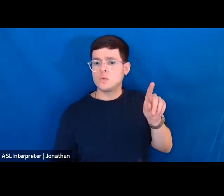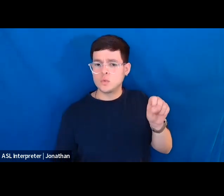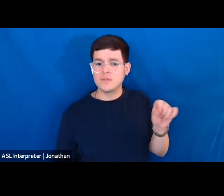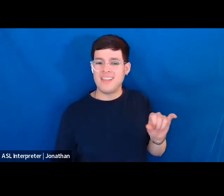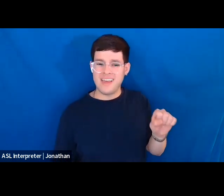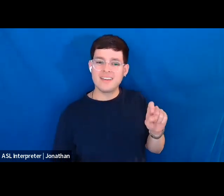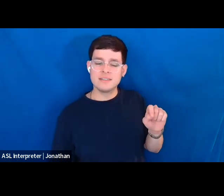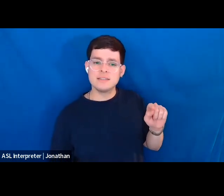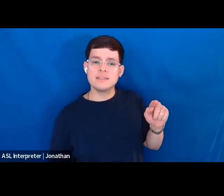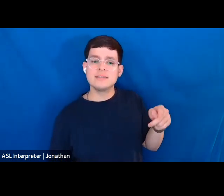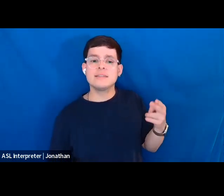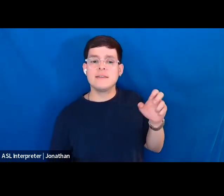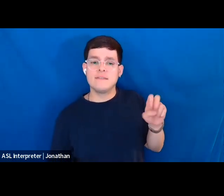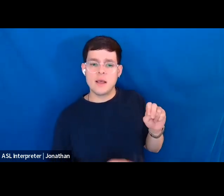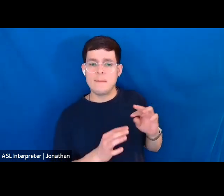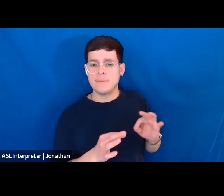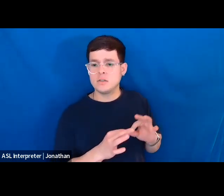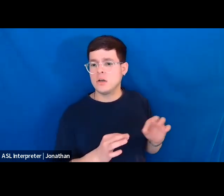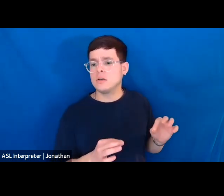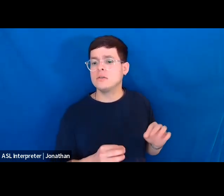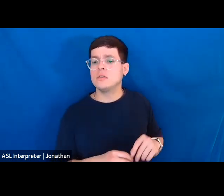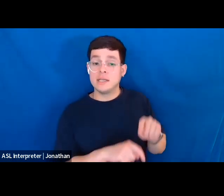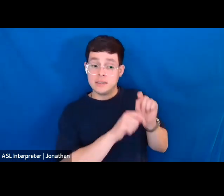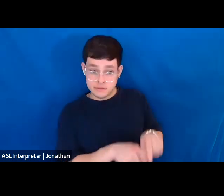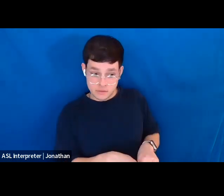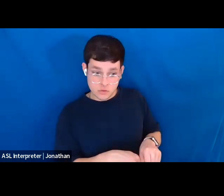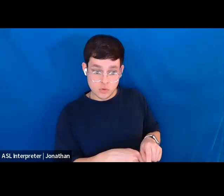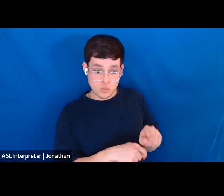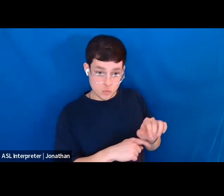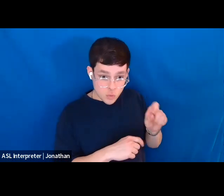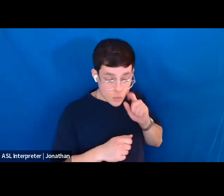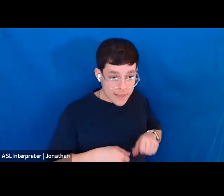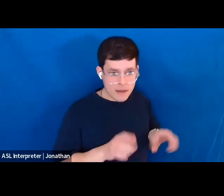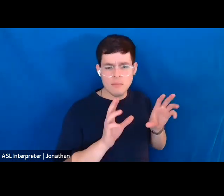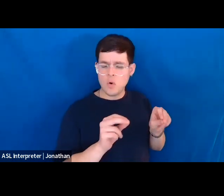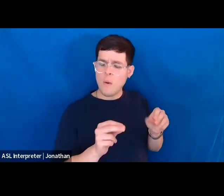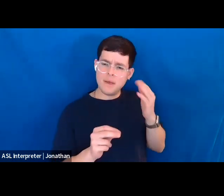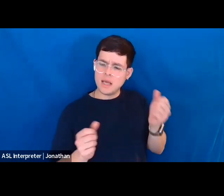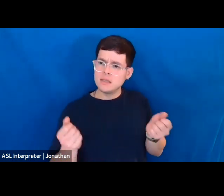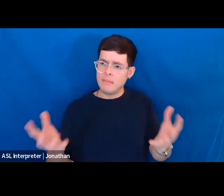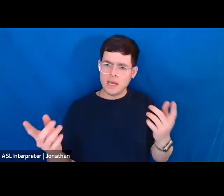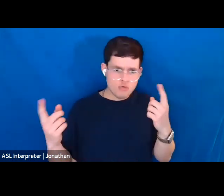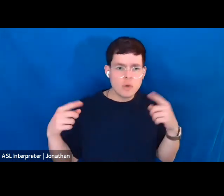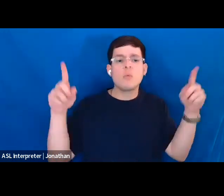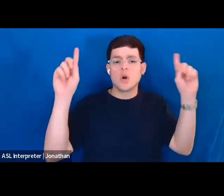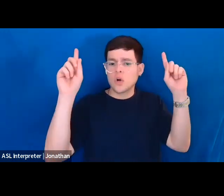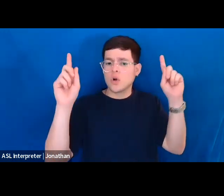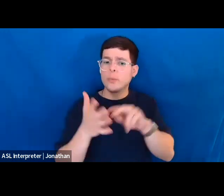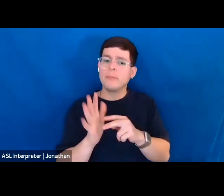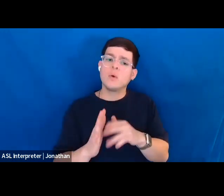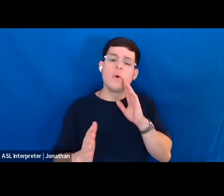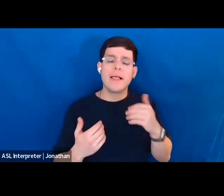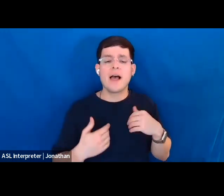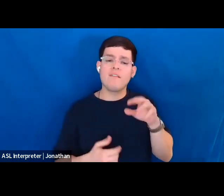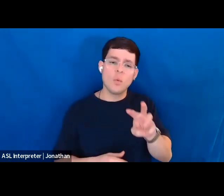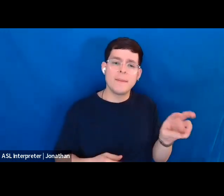mentioned. We're not going to give up some of those traditional tools because they work for many of us. We will have websites and newsletters